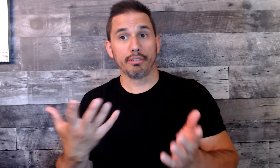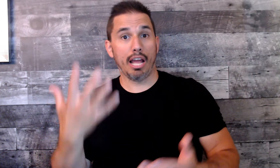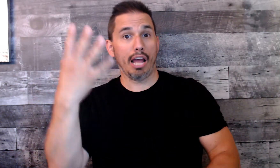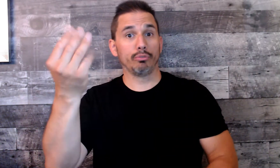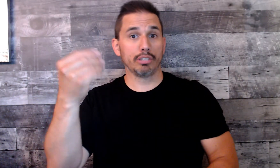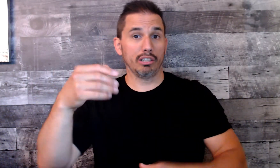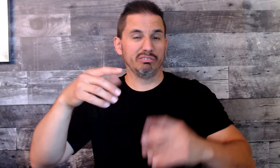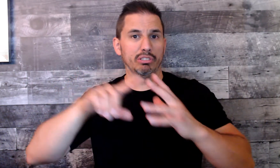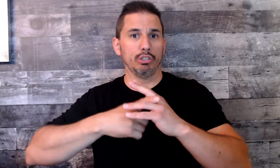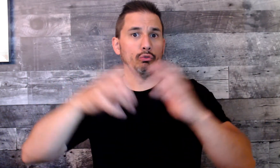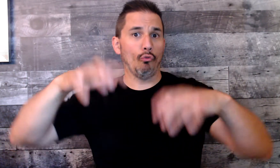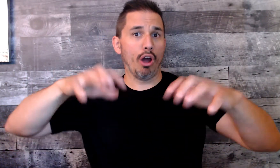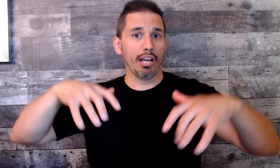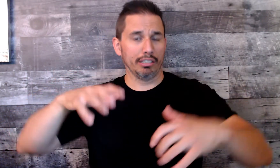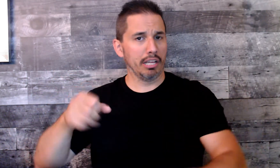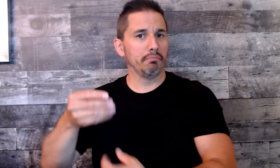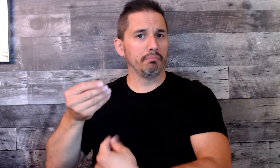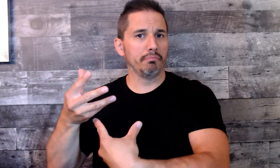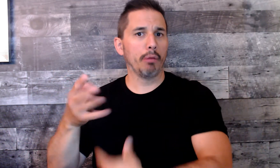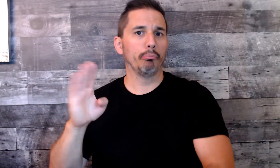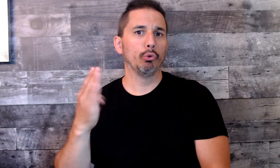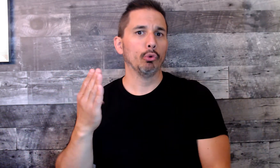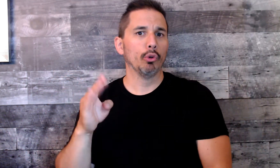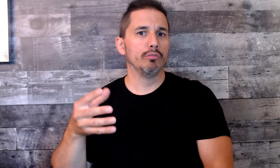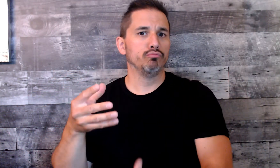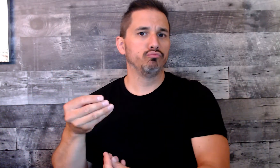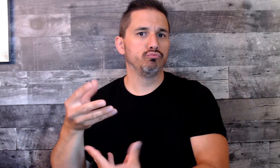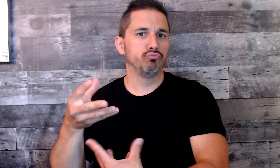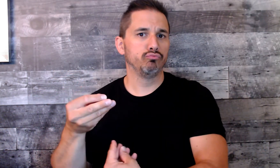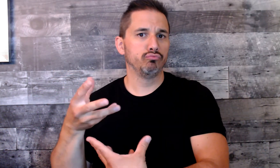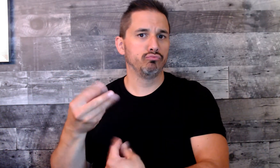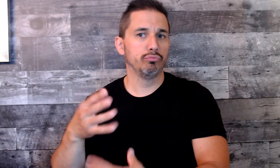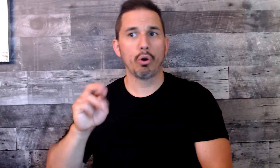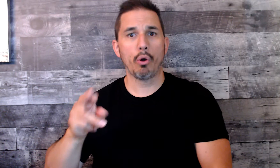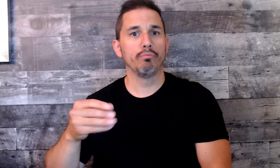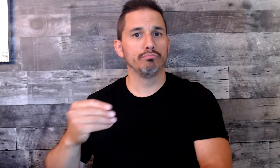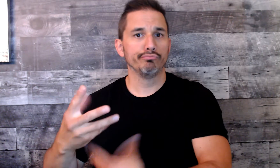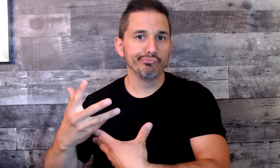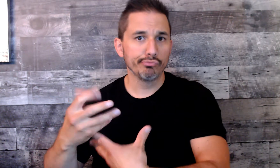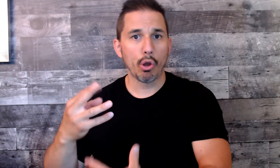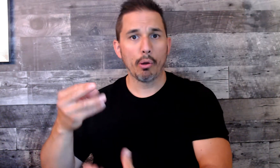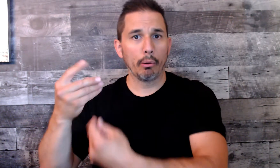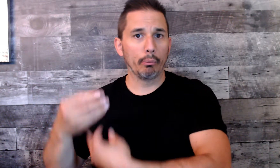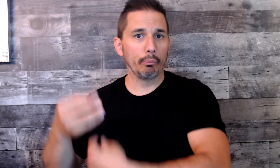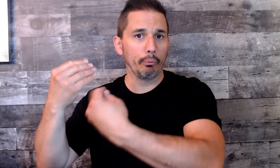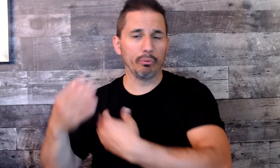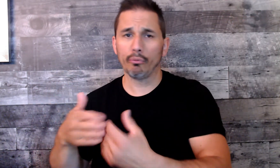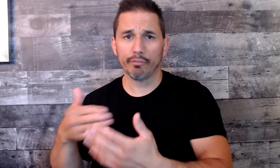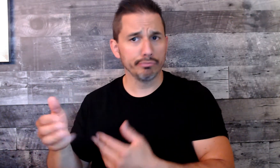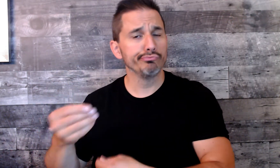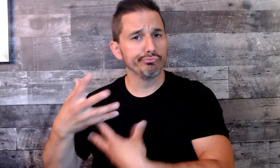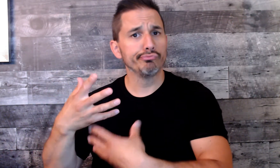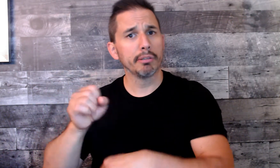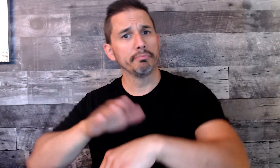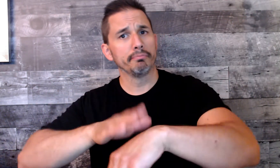could be if it started to rain outside, the lights could pulse blue or flash blue or run up and down the length of the